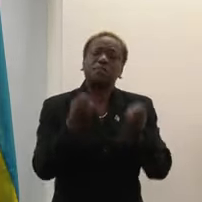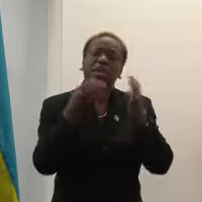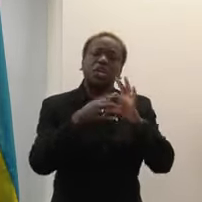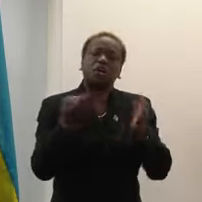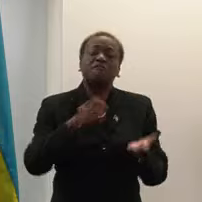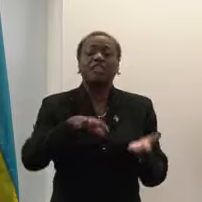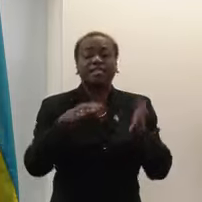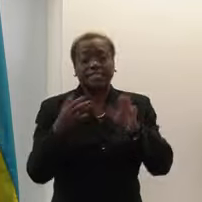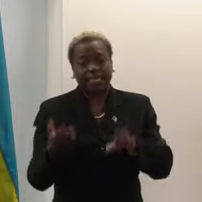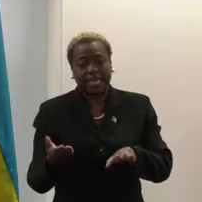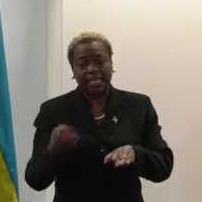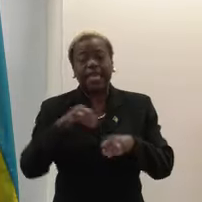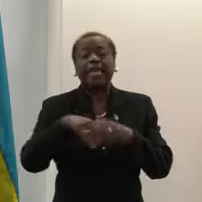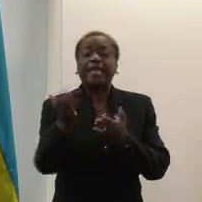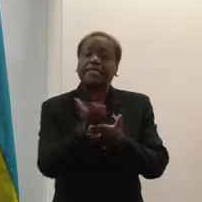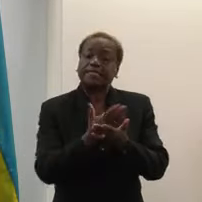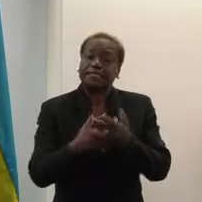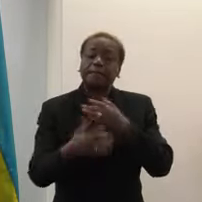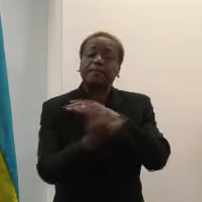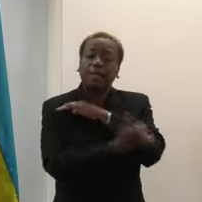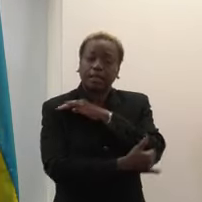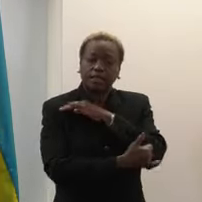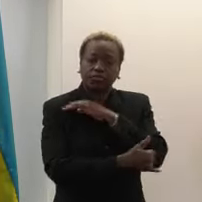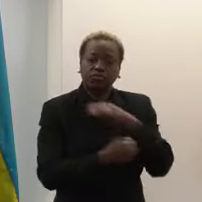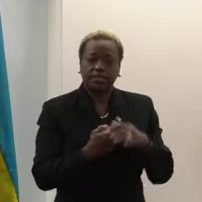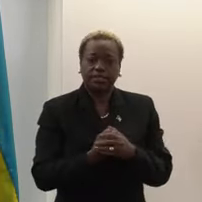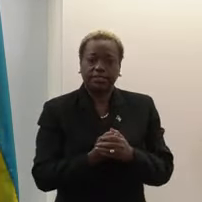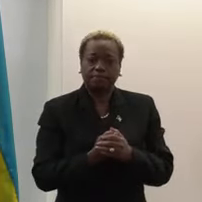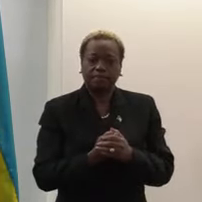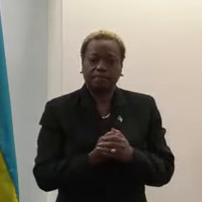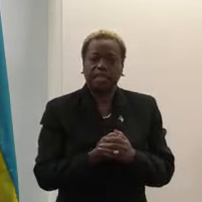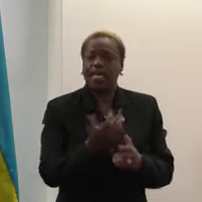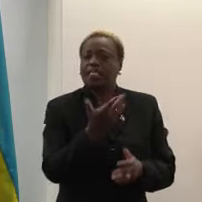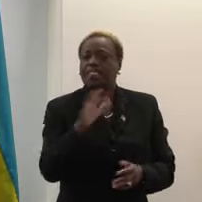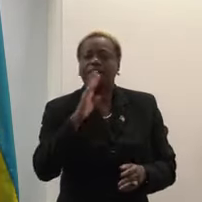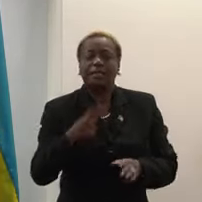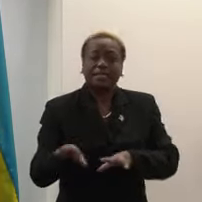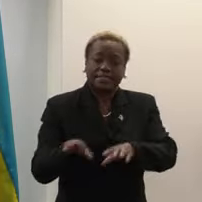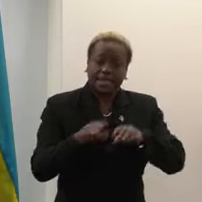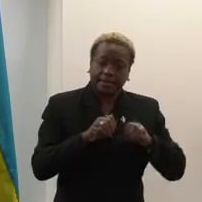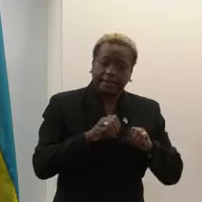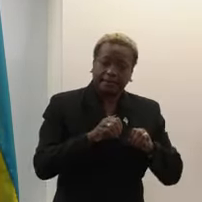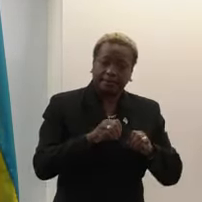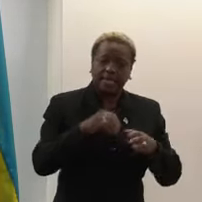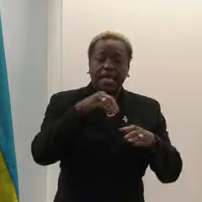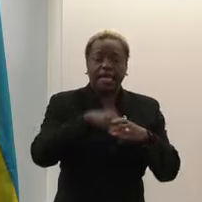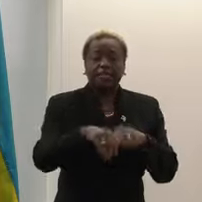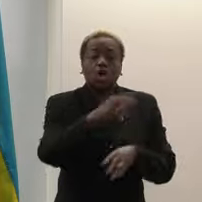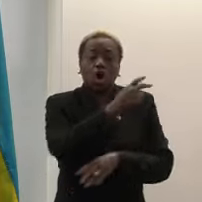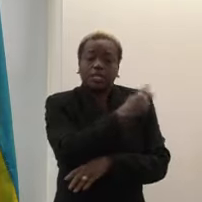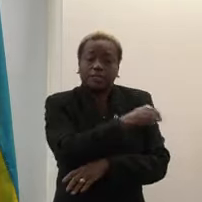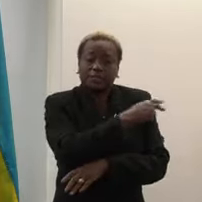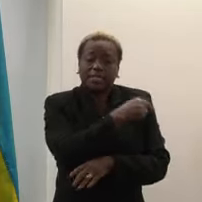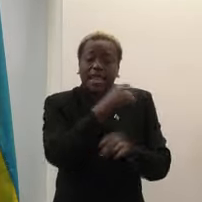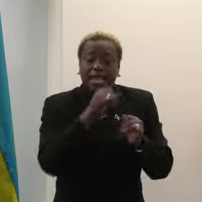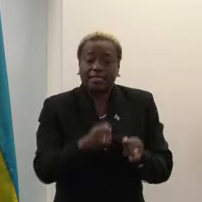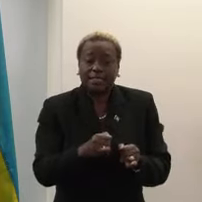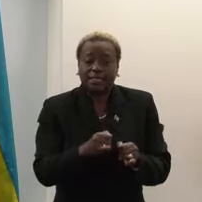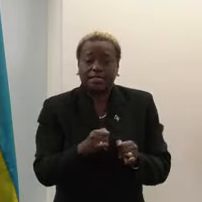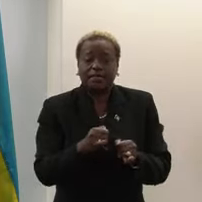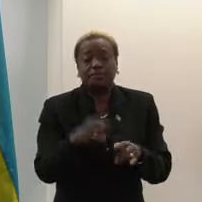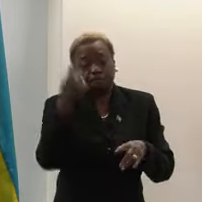dead in some countries. They have been taken into hospital isolation wards for